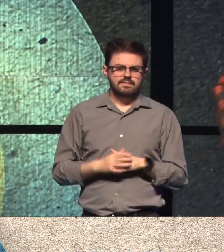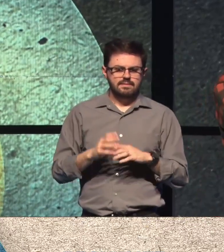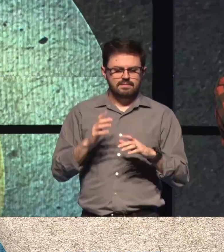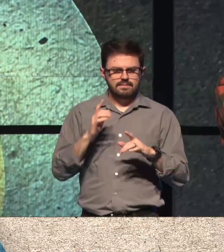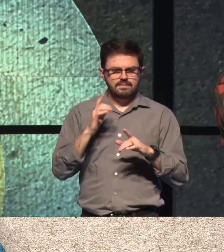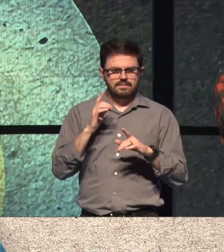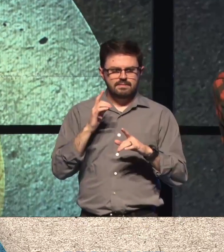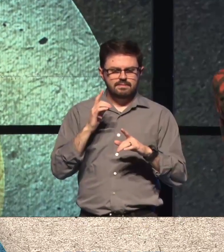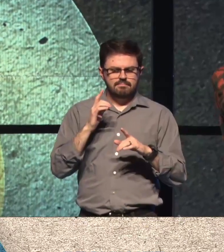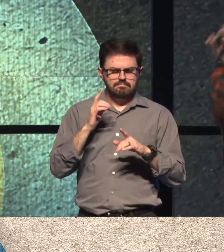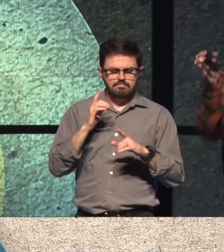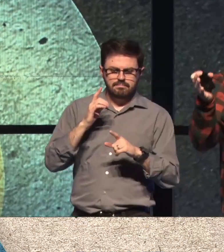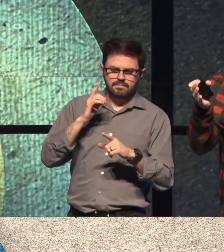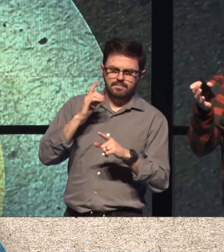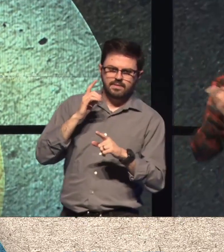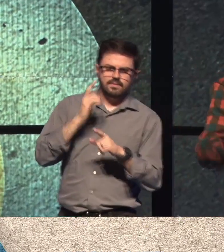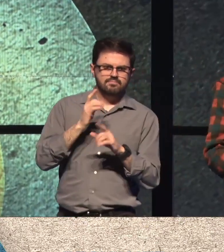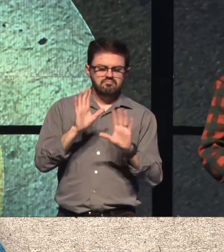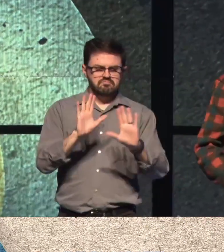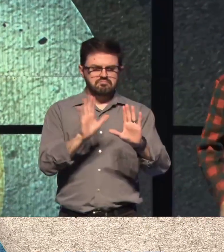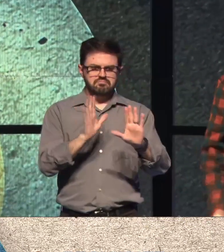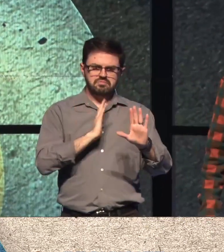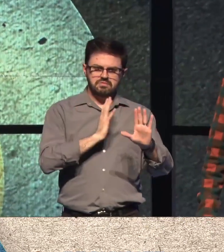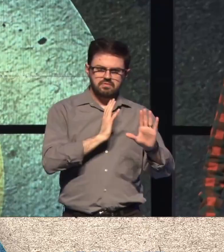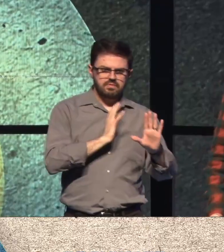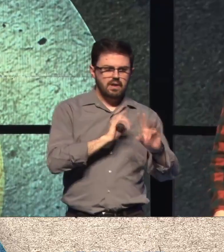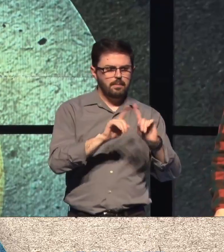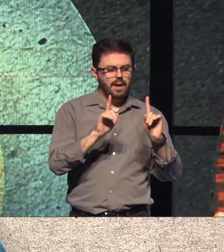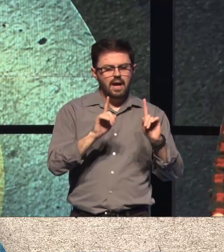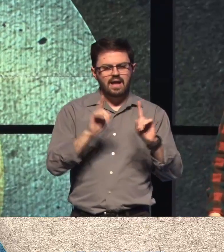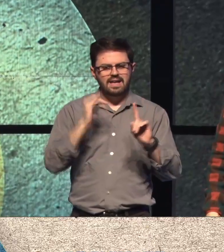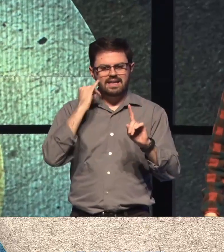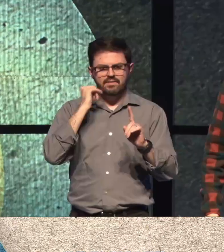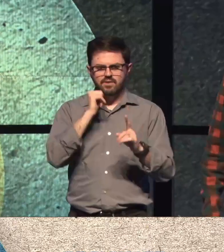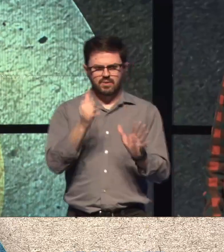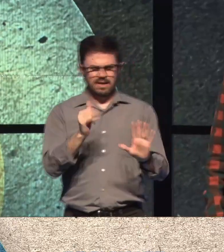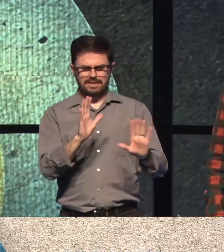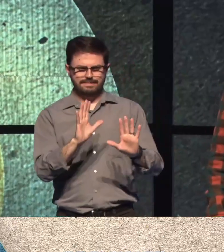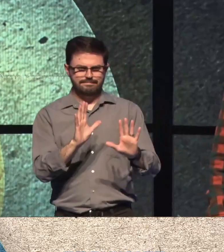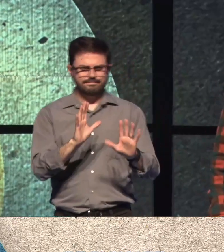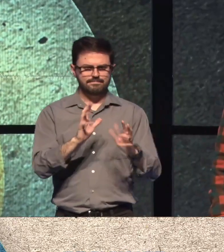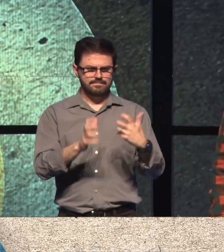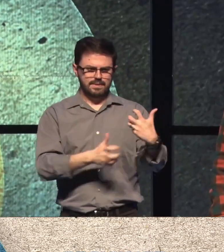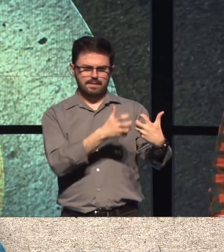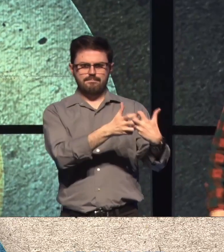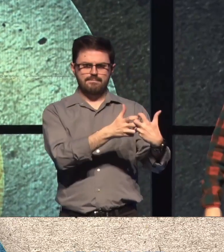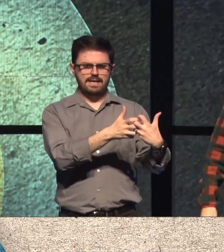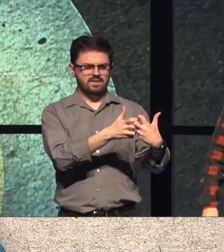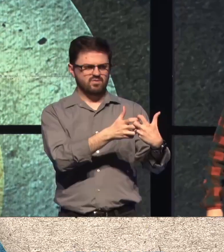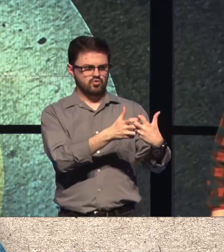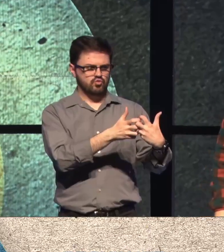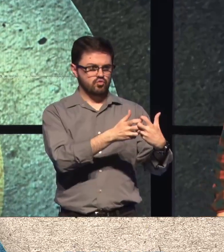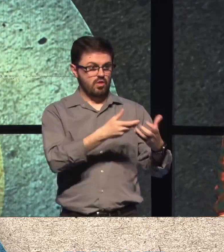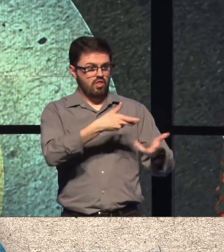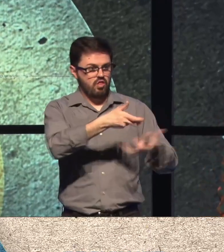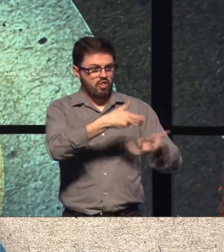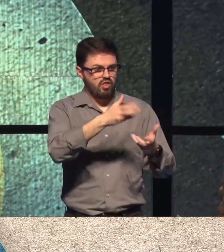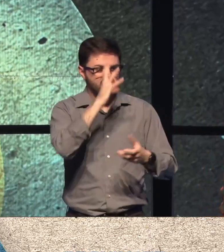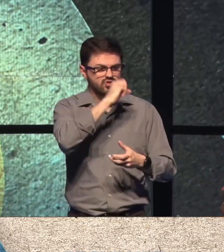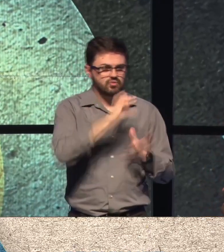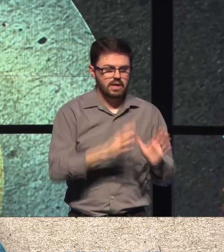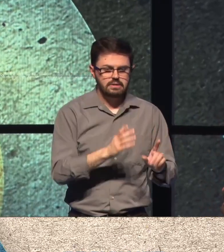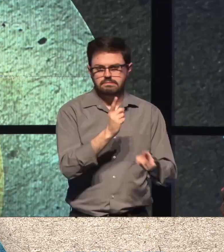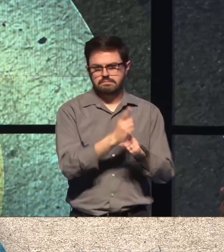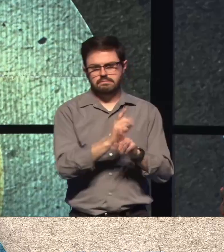Right? And it's not to say there's anything wrong with that, but you might not be wired for strangers. Some people are wired for